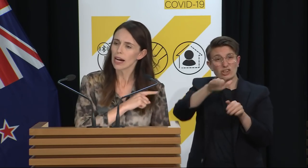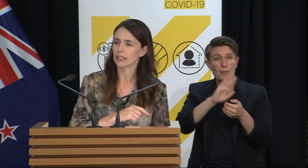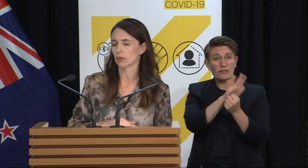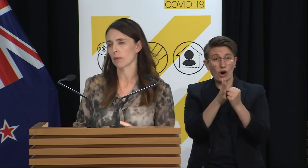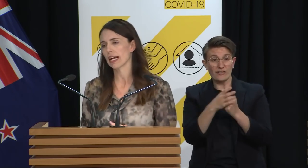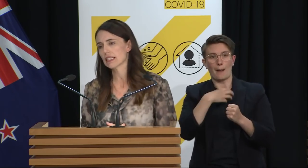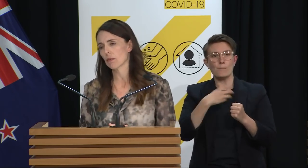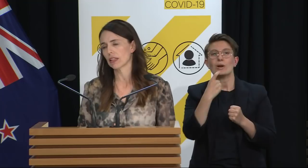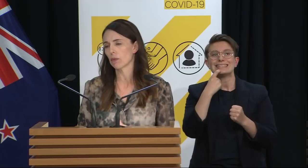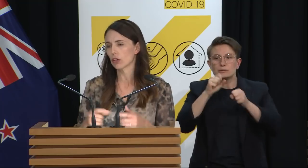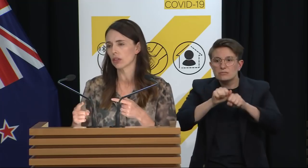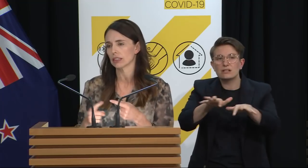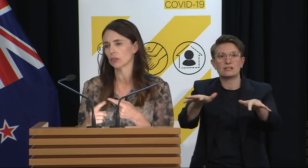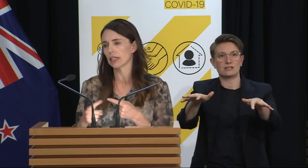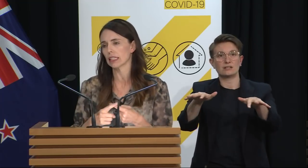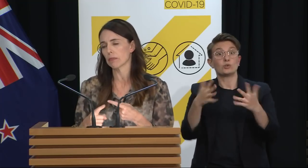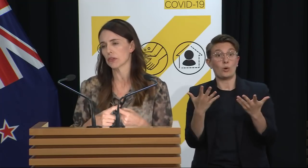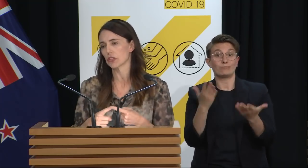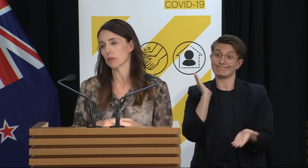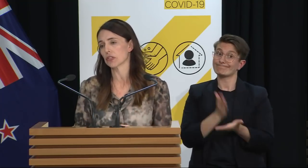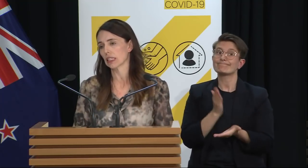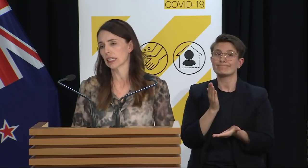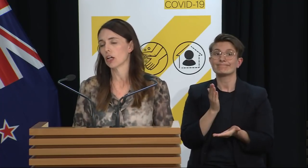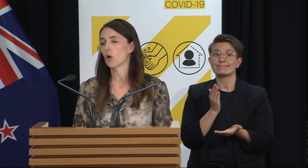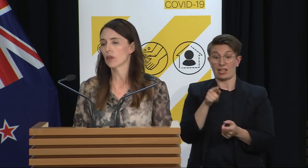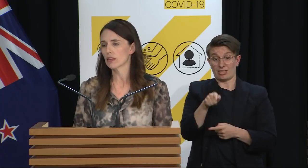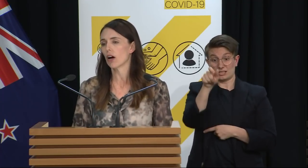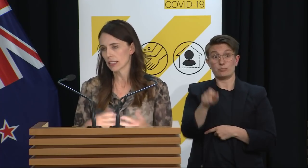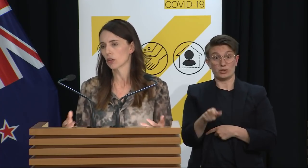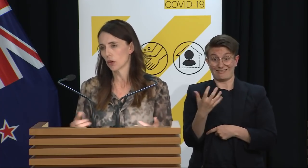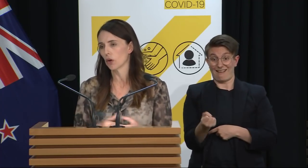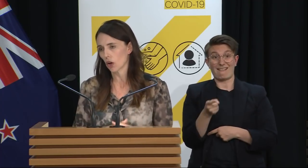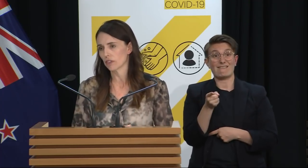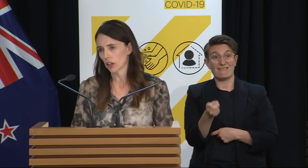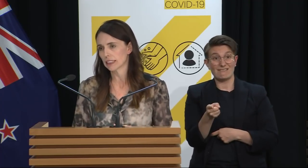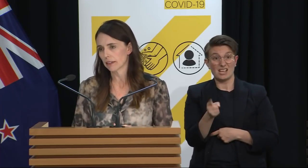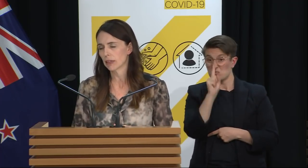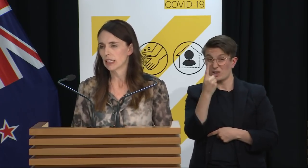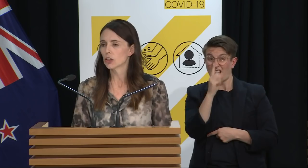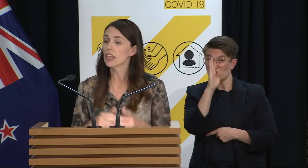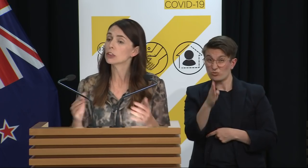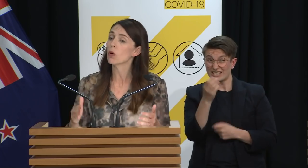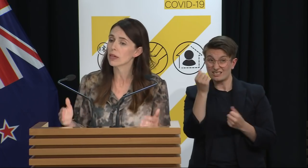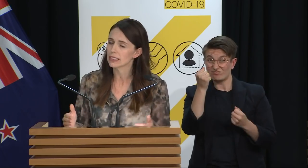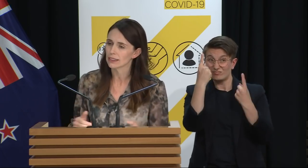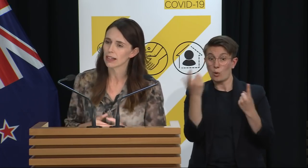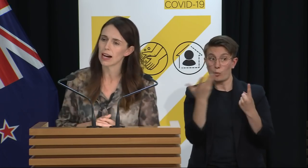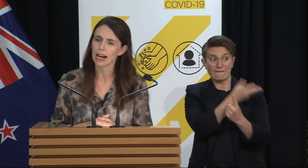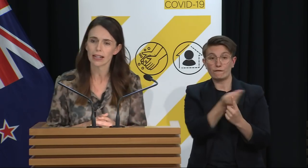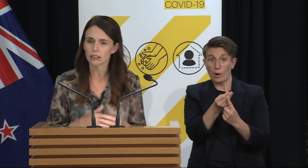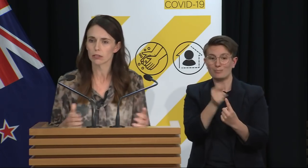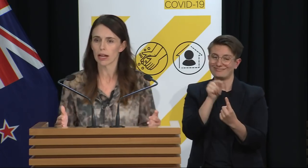proven right when we had someone that we couldn't directly person-to-person link within the high school who got COVID-19. So that's what we